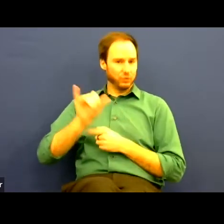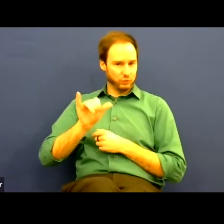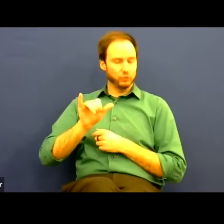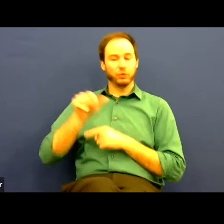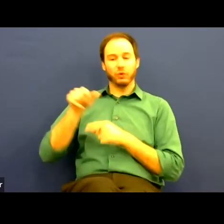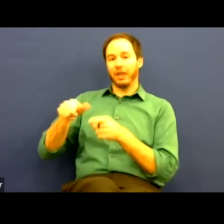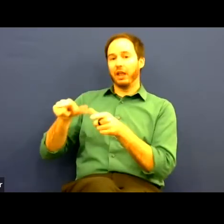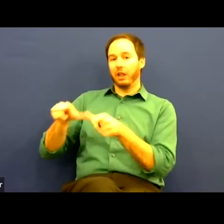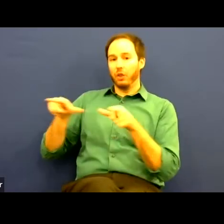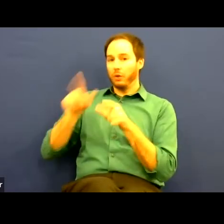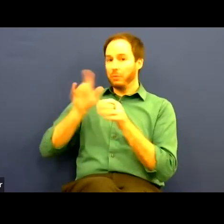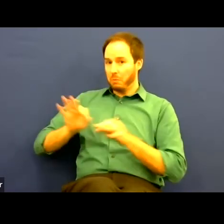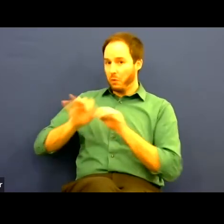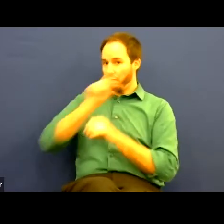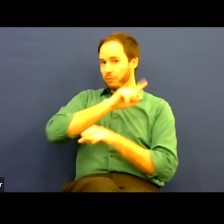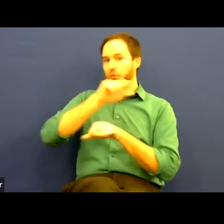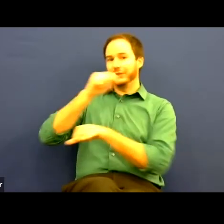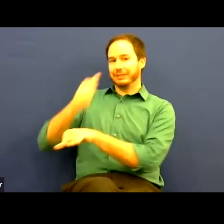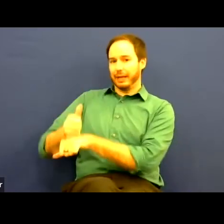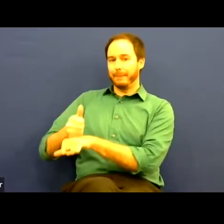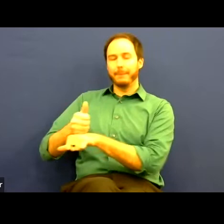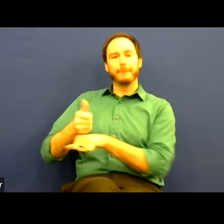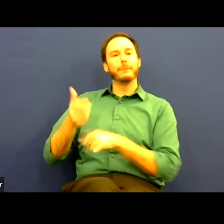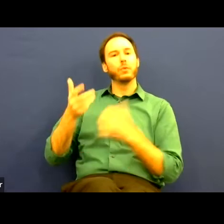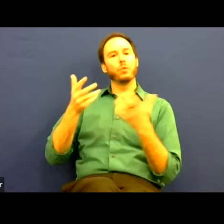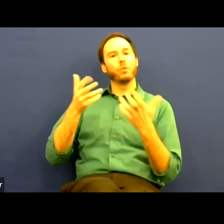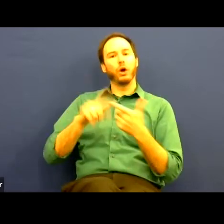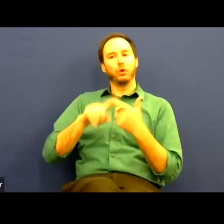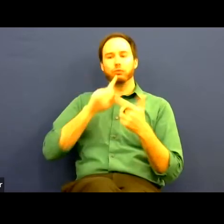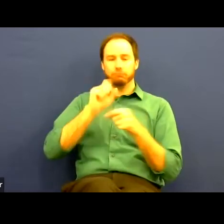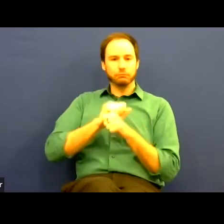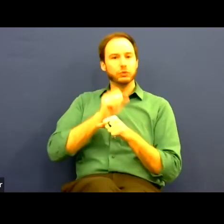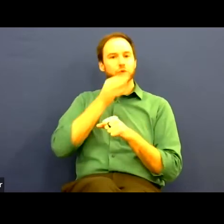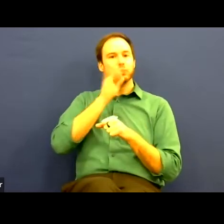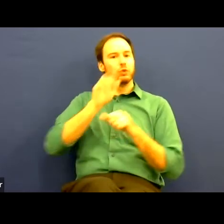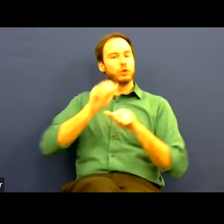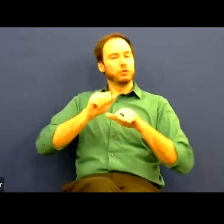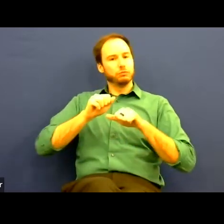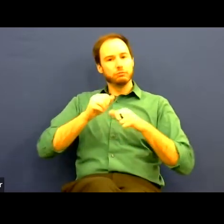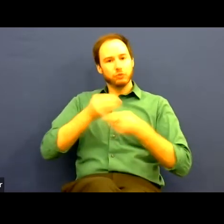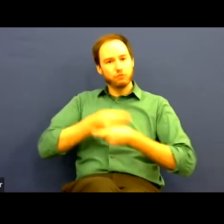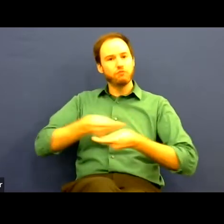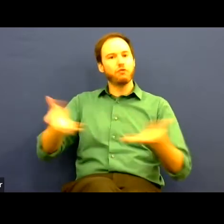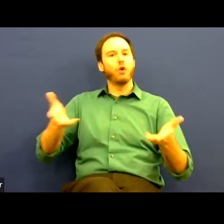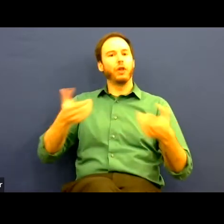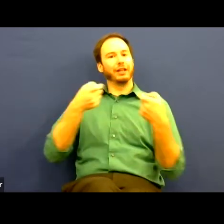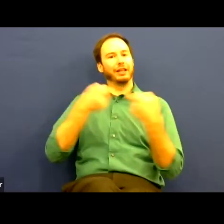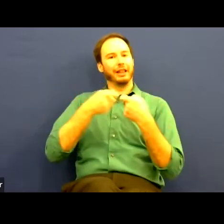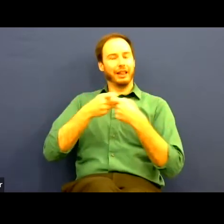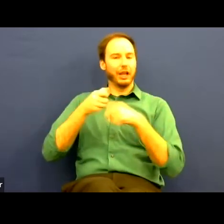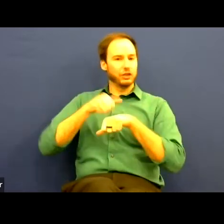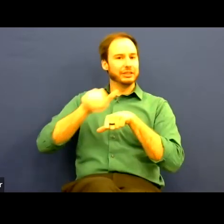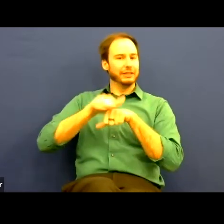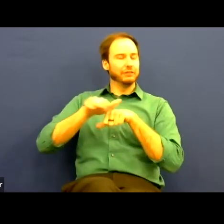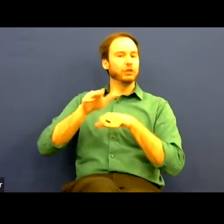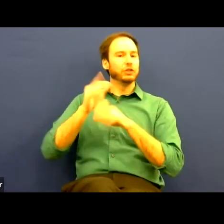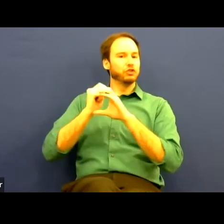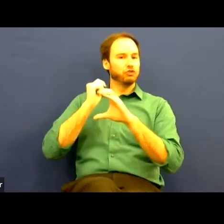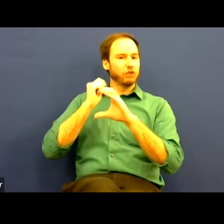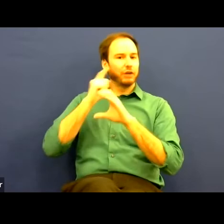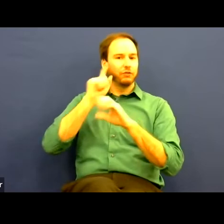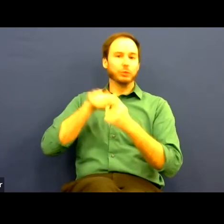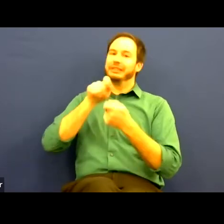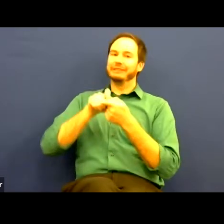is extremely important to them. They are doing a rollout of electric delivery trucks for a certain